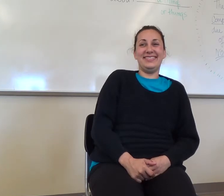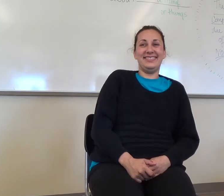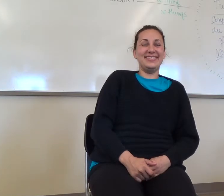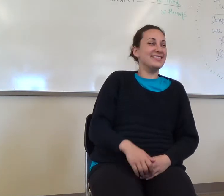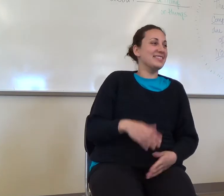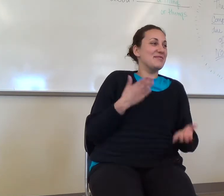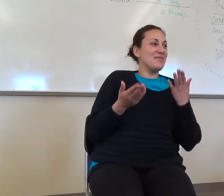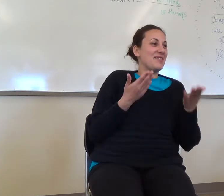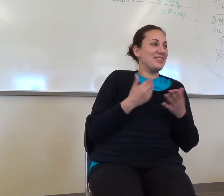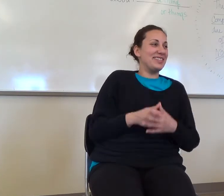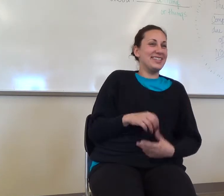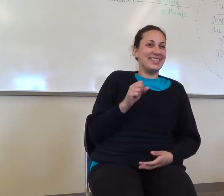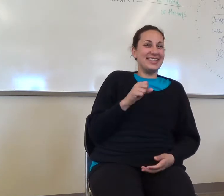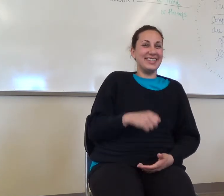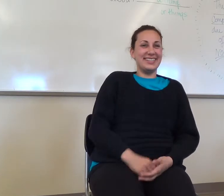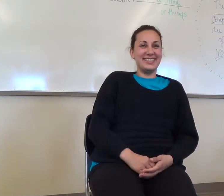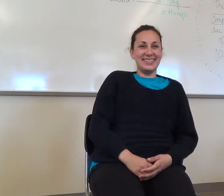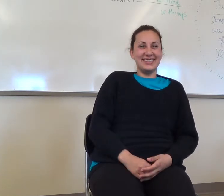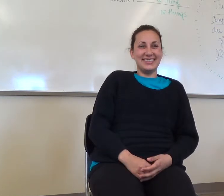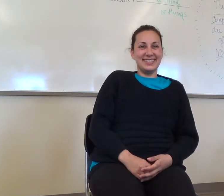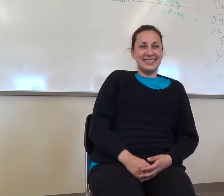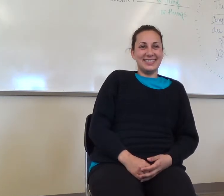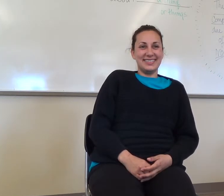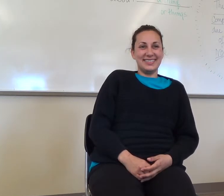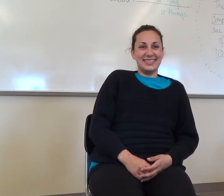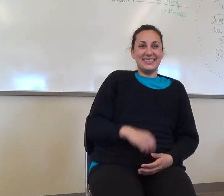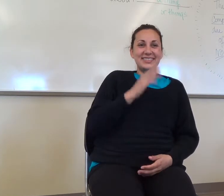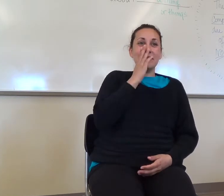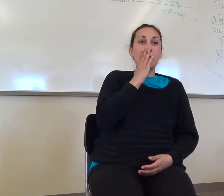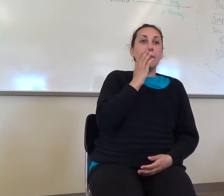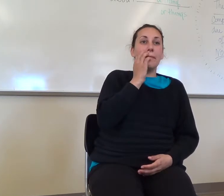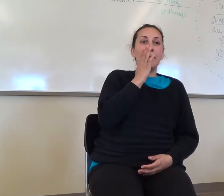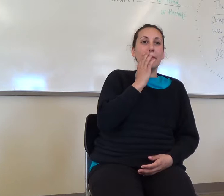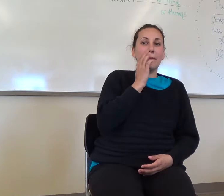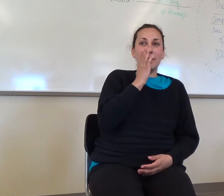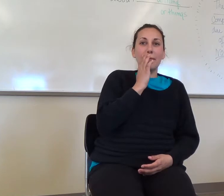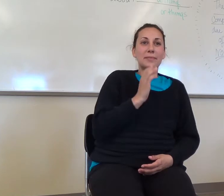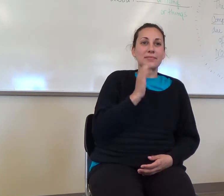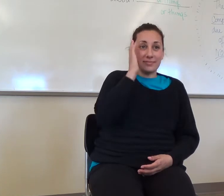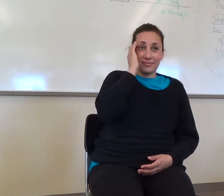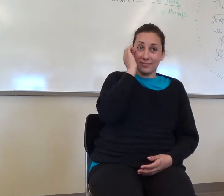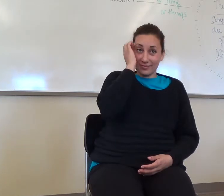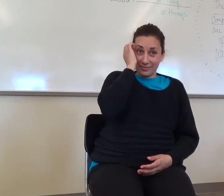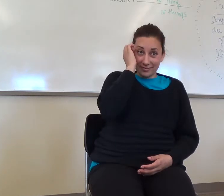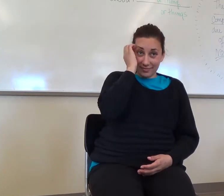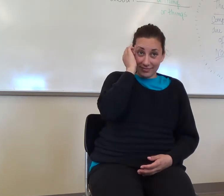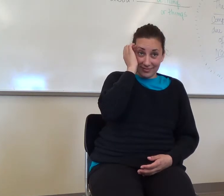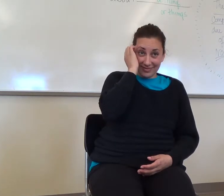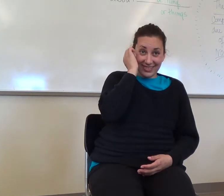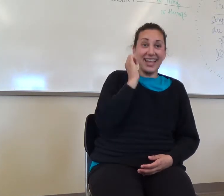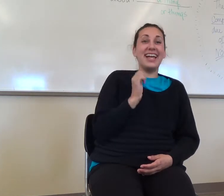things. That was just one of the reasons that people say she's innocent, because her ghost says so. Now again, whether we believe